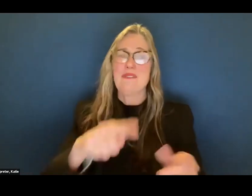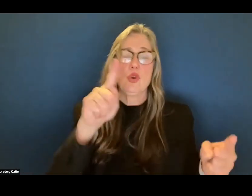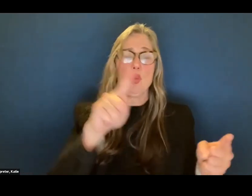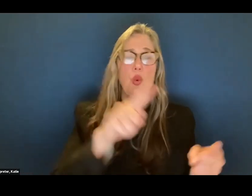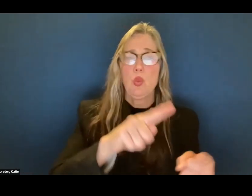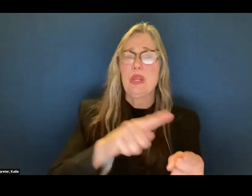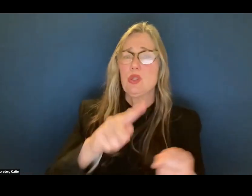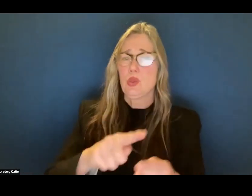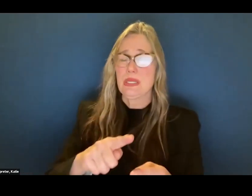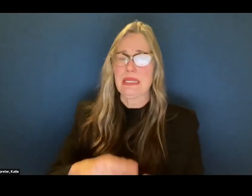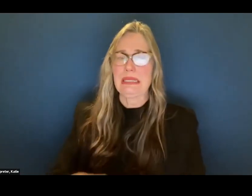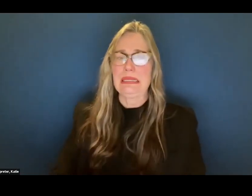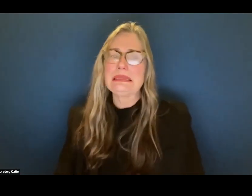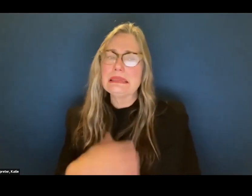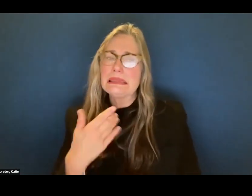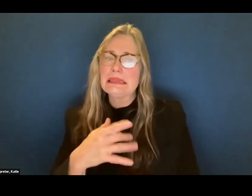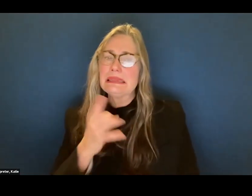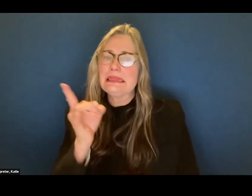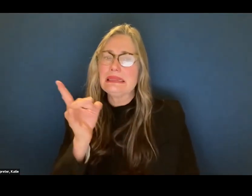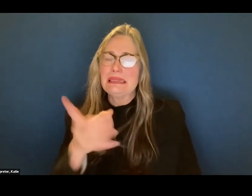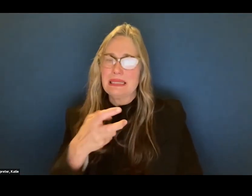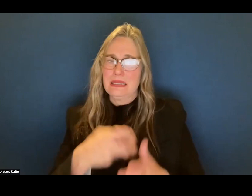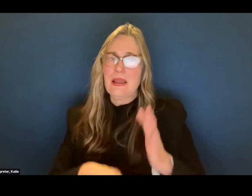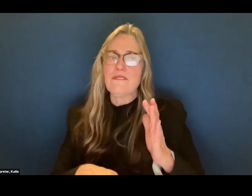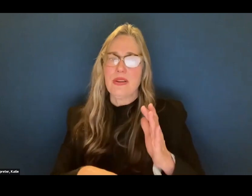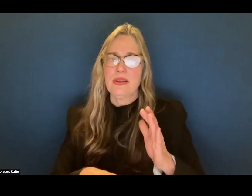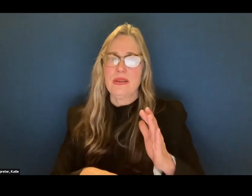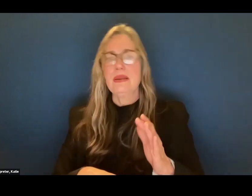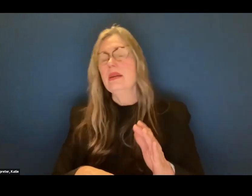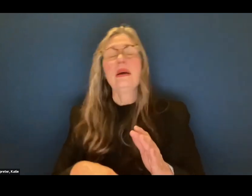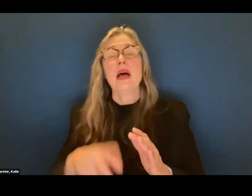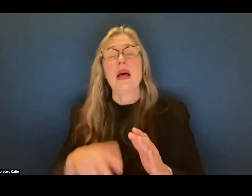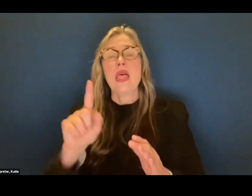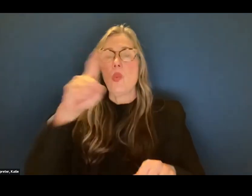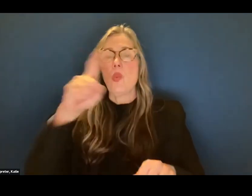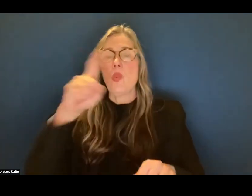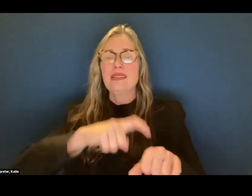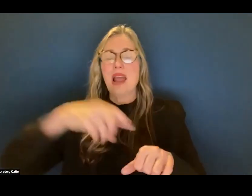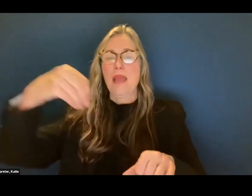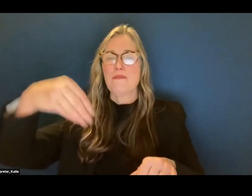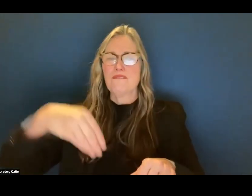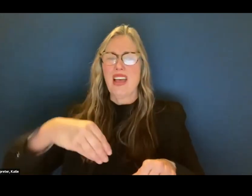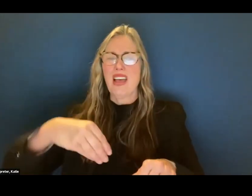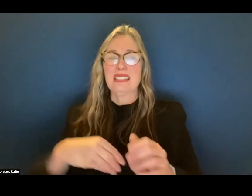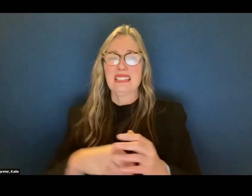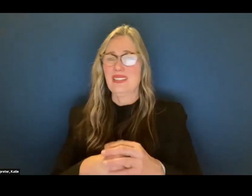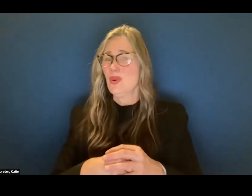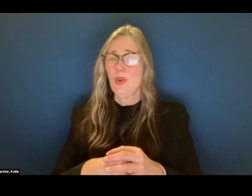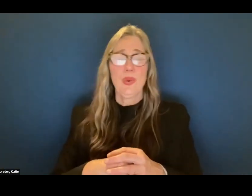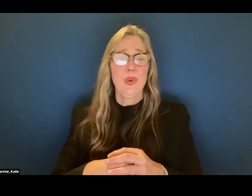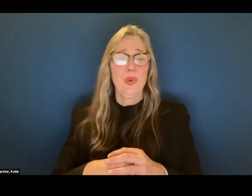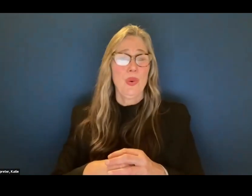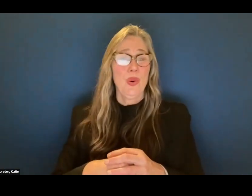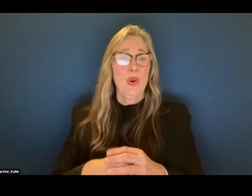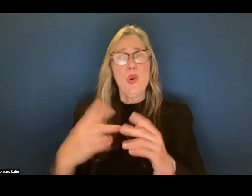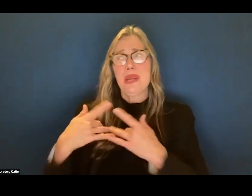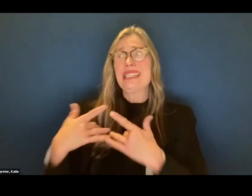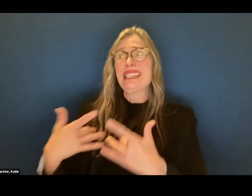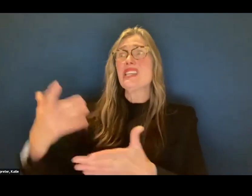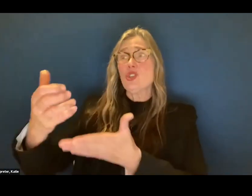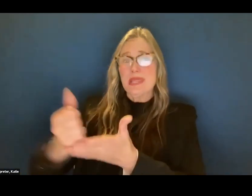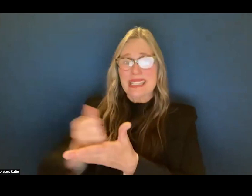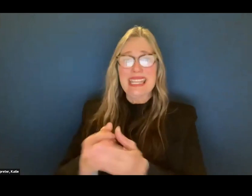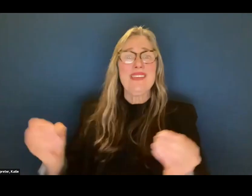Now this is the tough one for us, the one-time funds, because this will be the first time that we haven't received additional